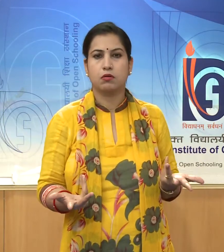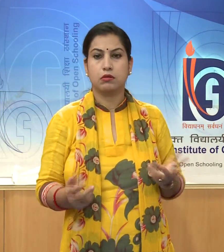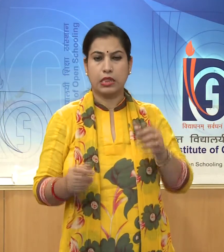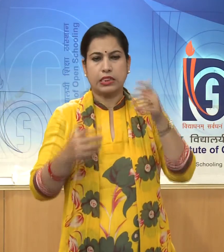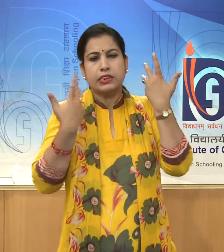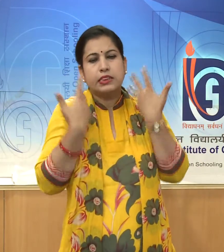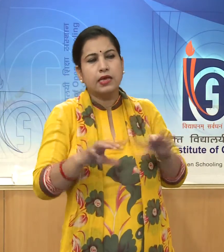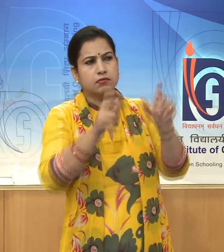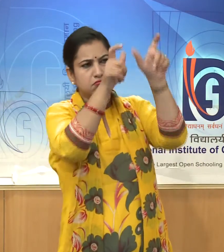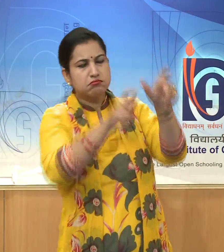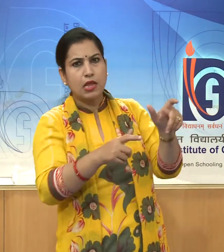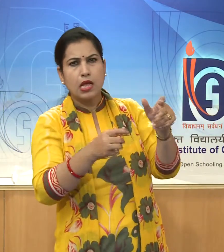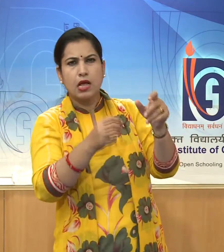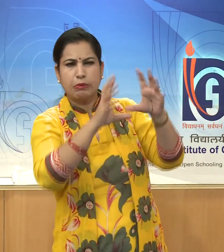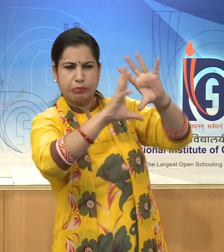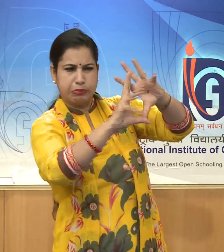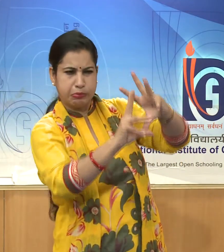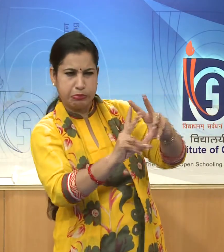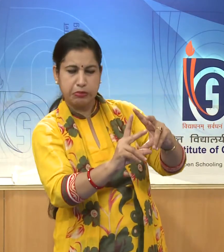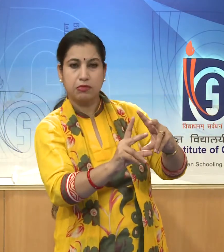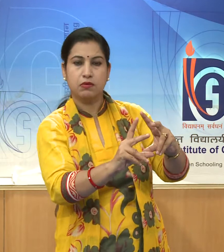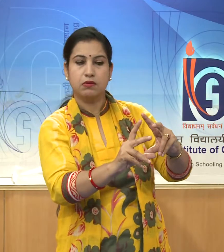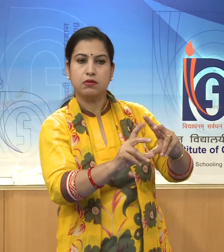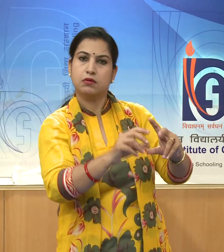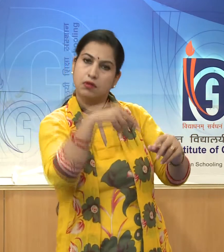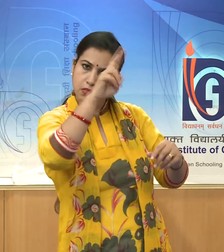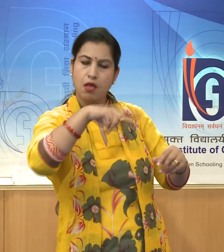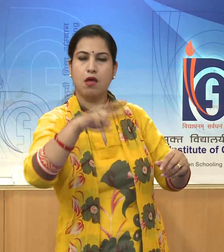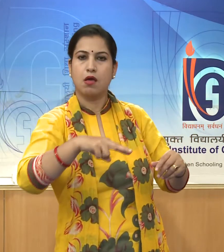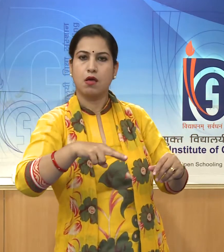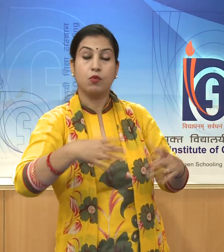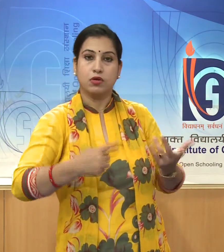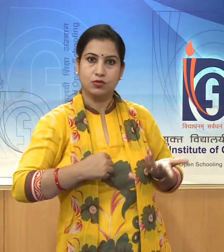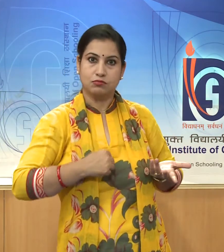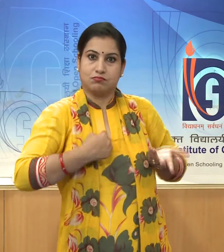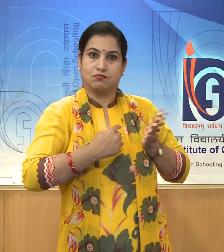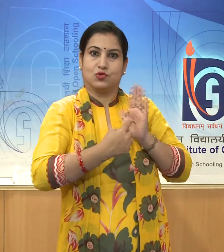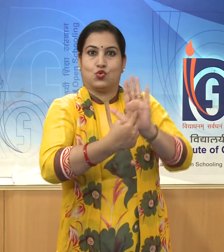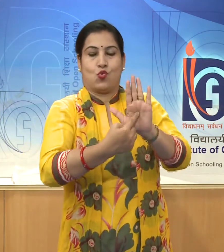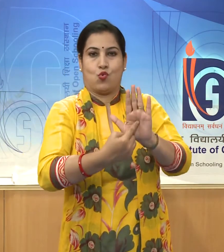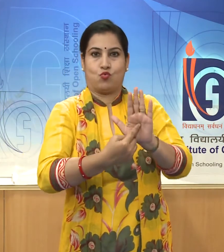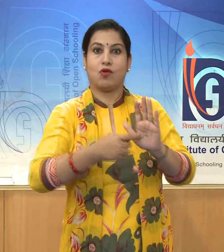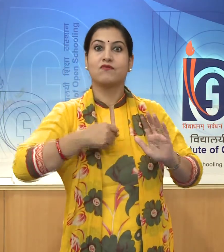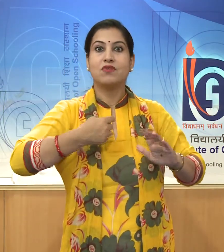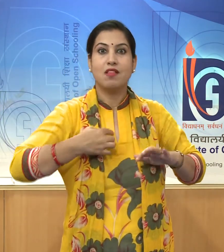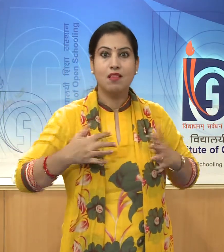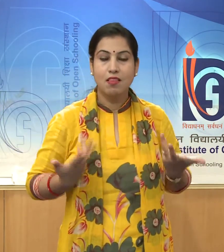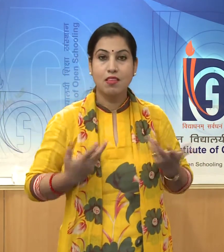forms to express feeling of their